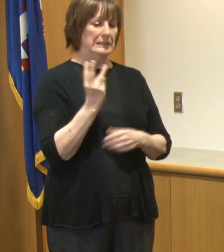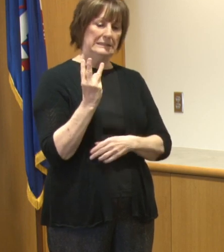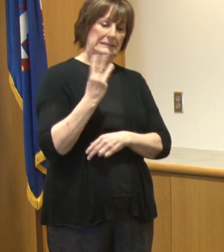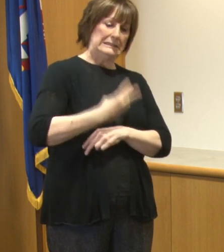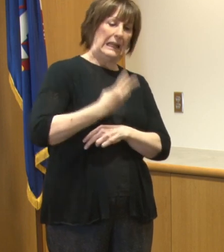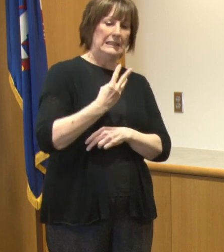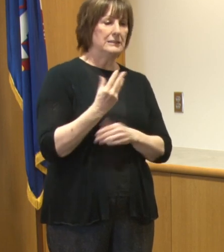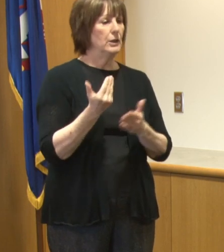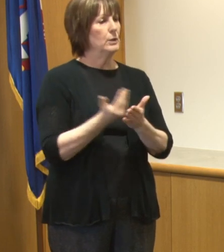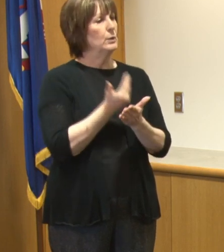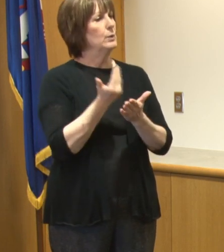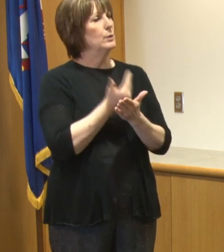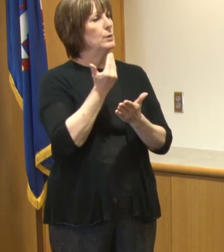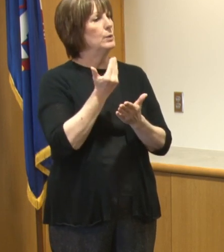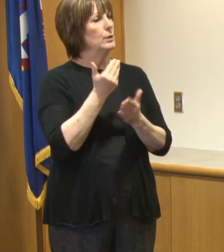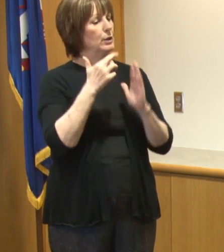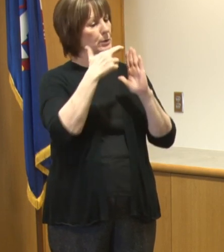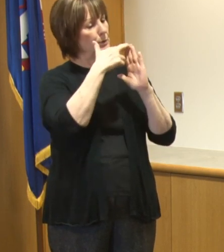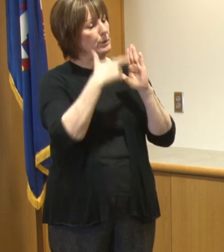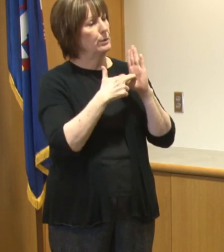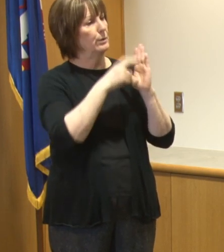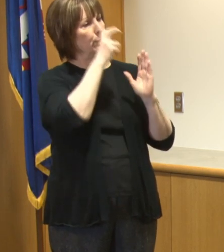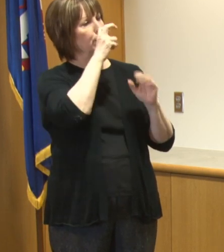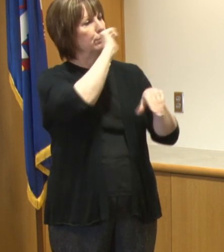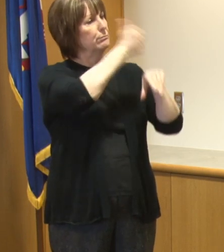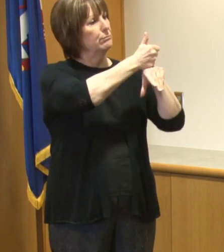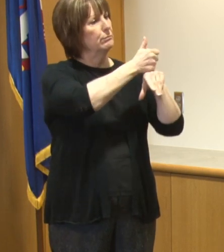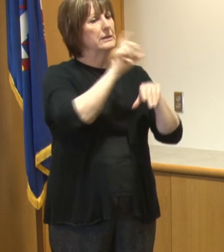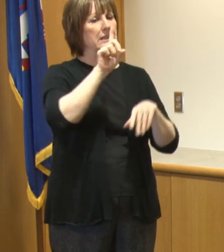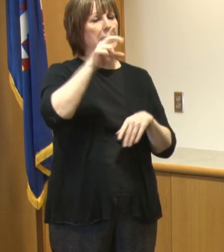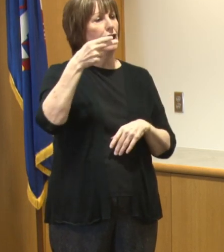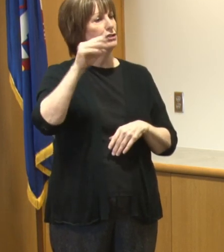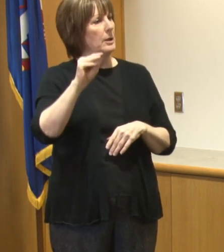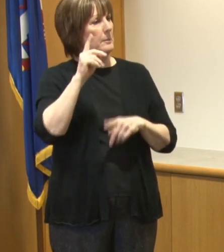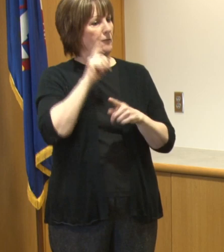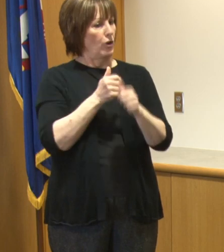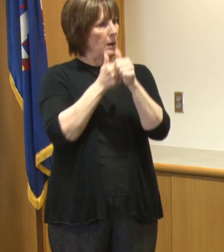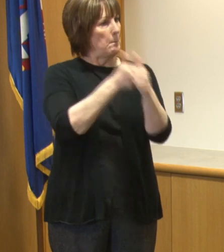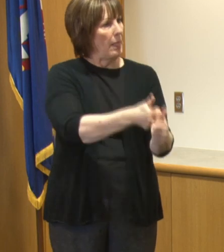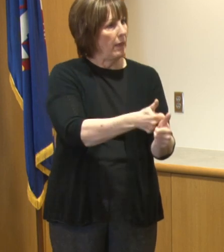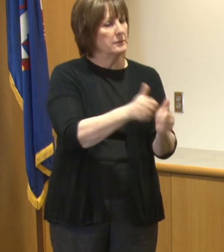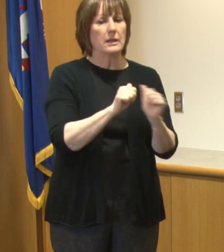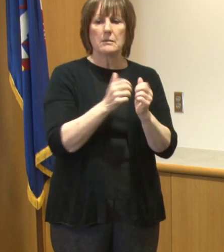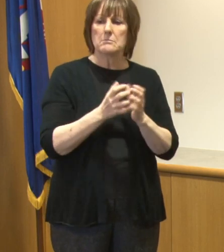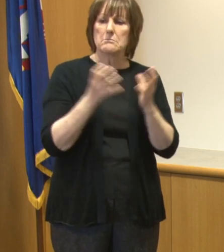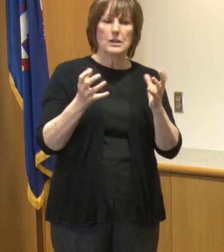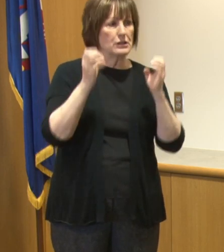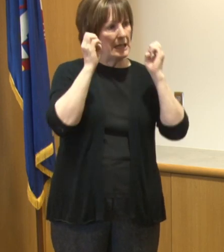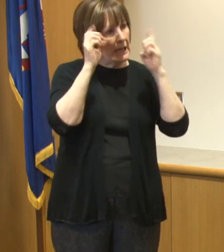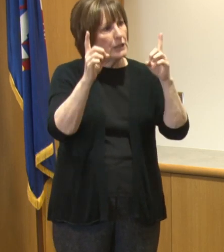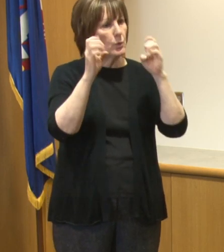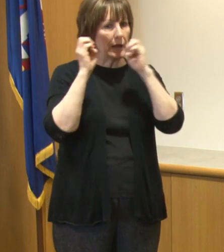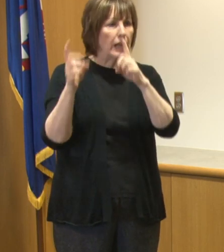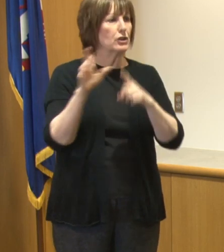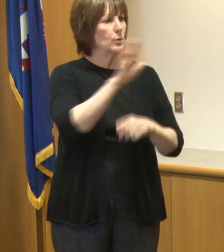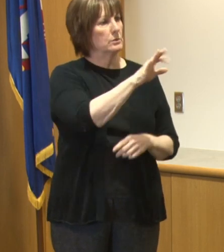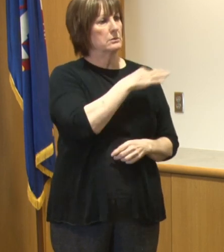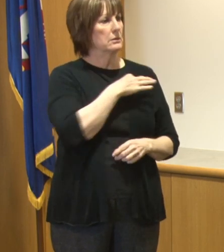of the new directive health measure gone in terms of compliance? And I guess how much education have your staff been